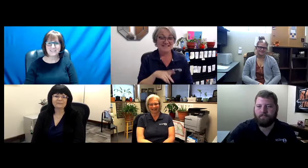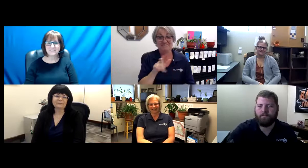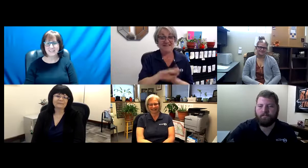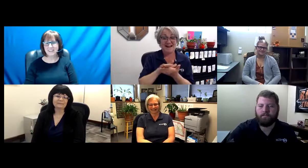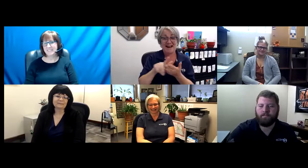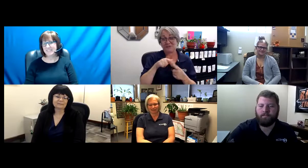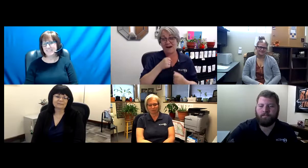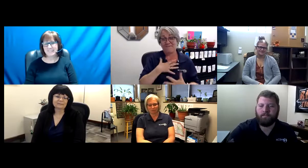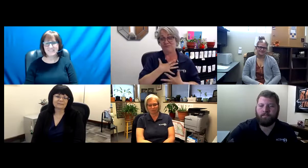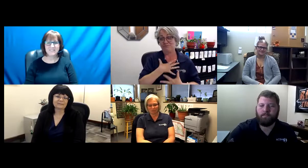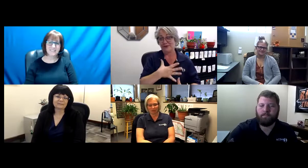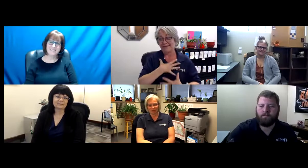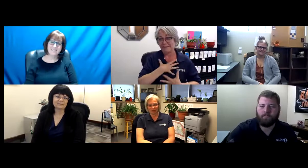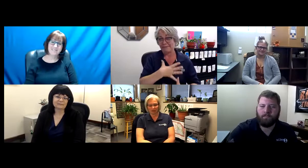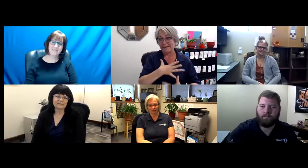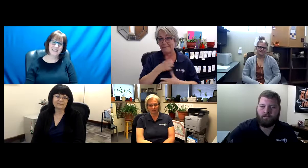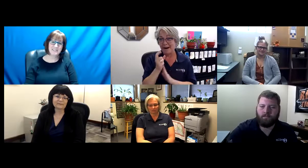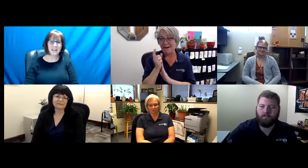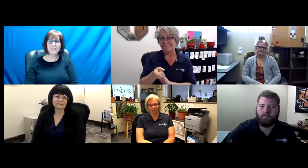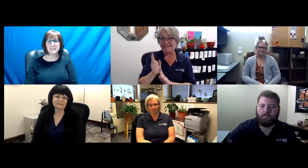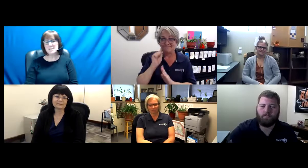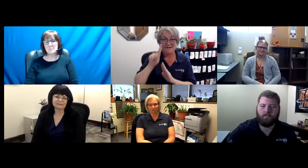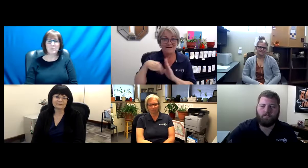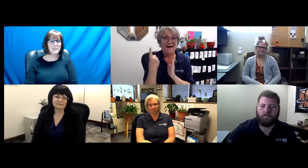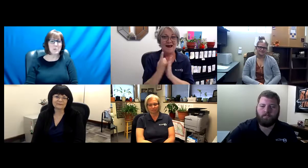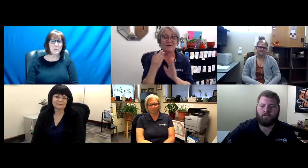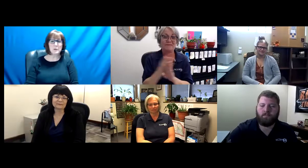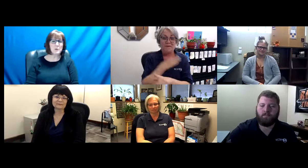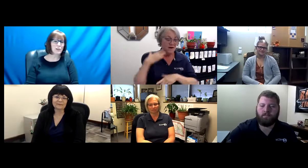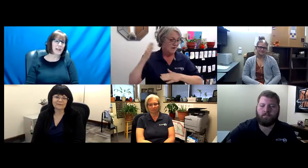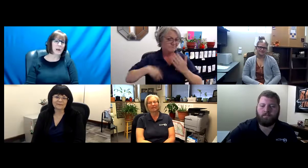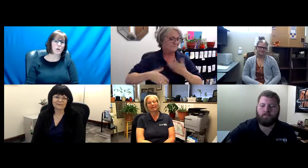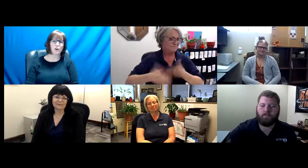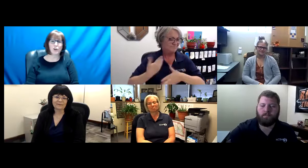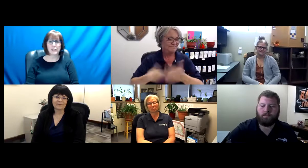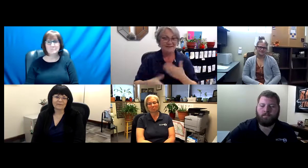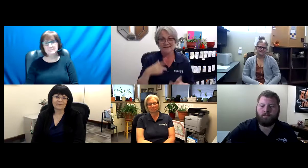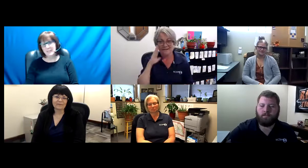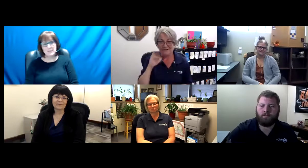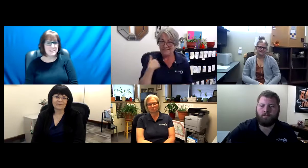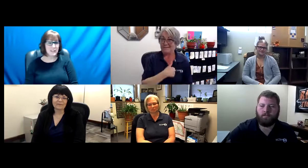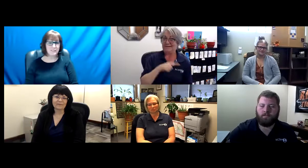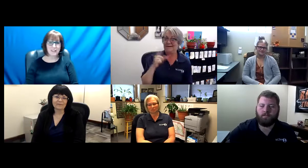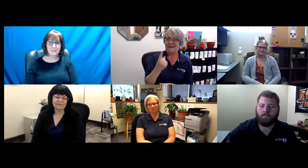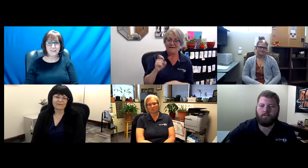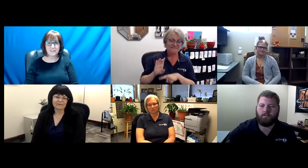yeah. But nice to have, I guess, a breathing moment when you're an hour early instead of getting there and trying